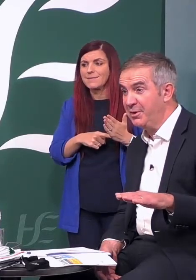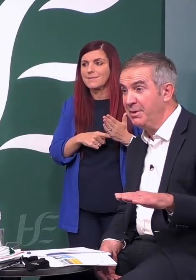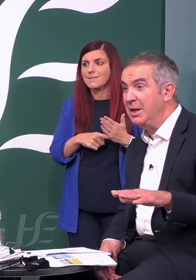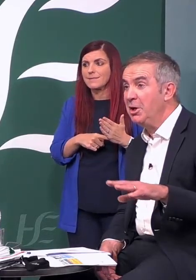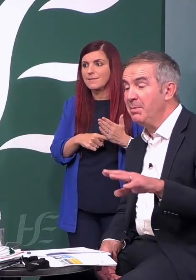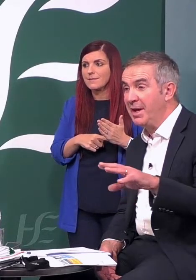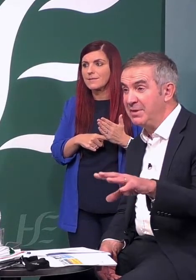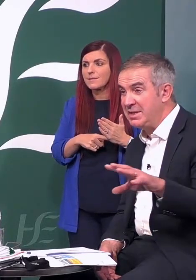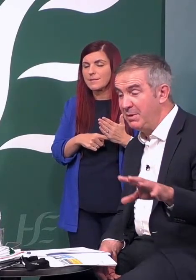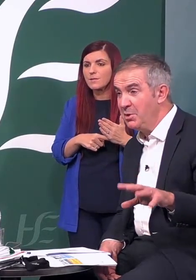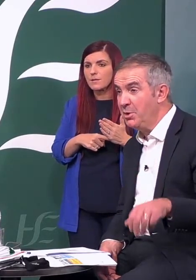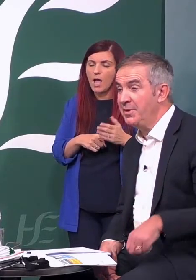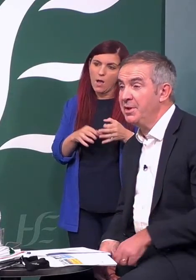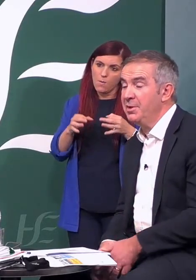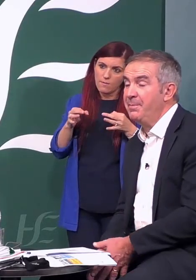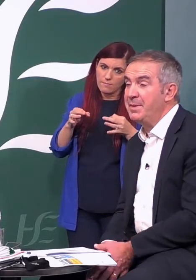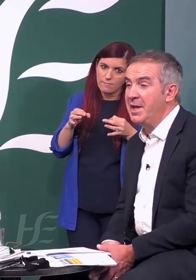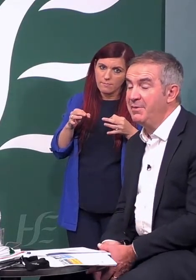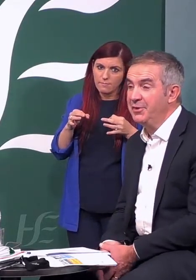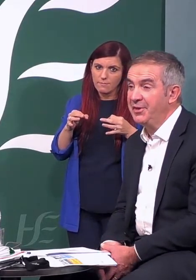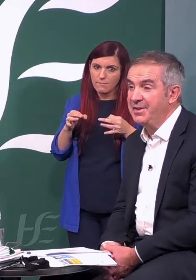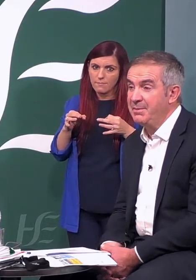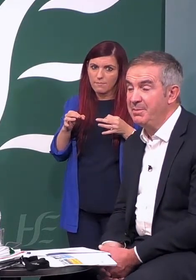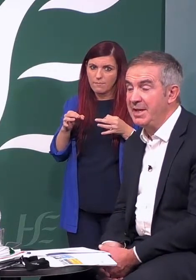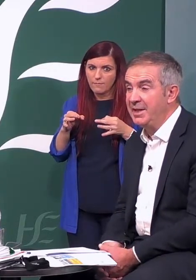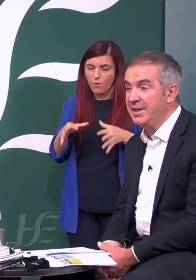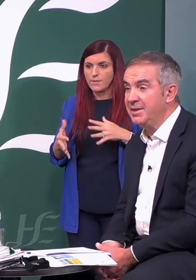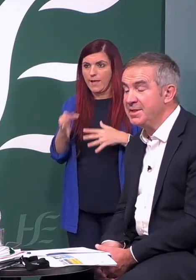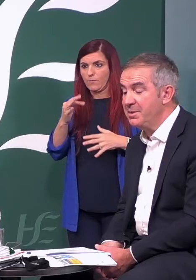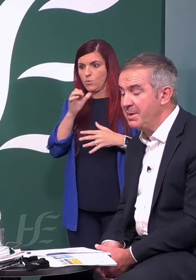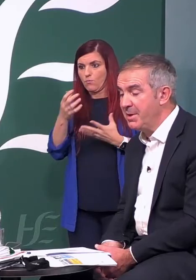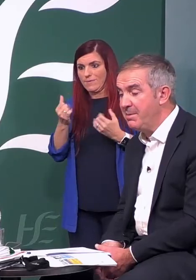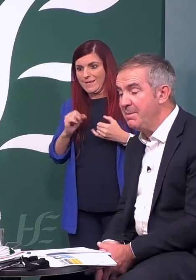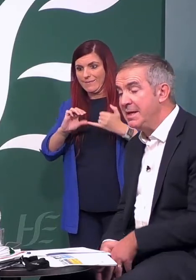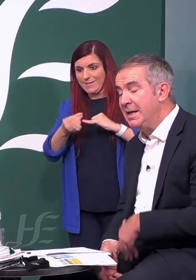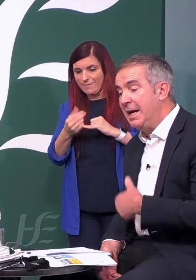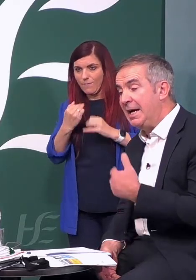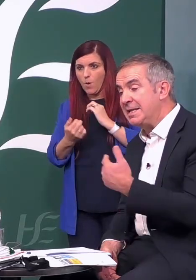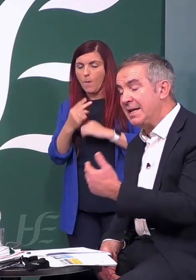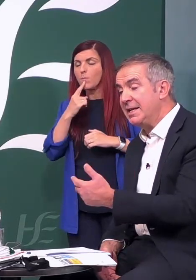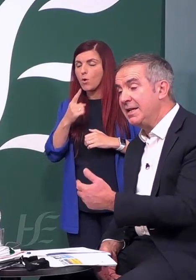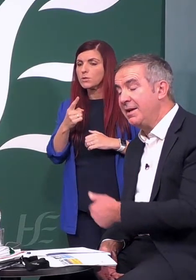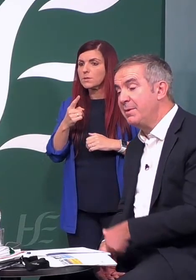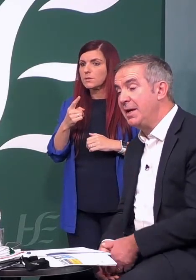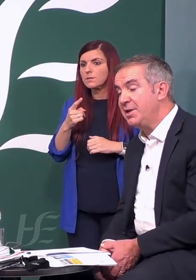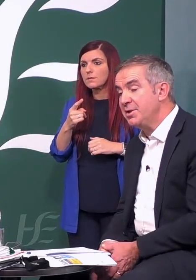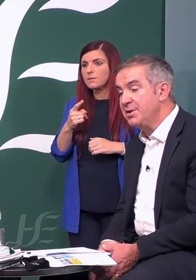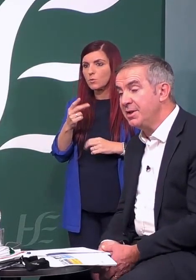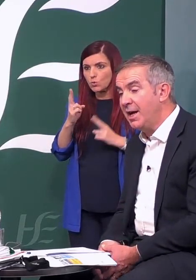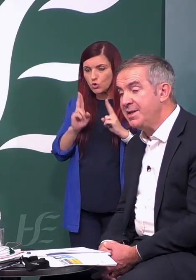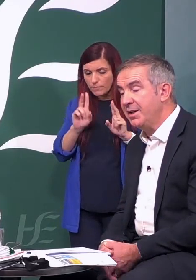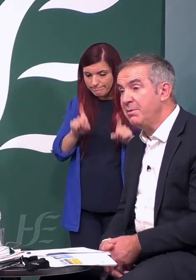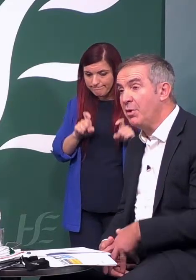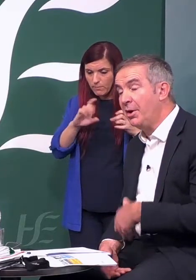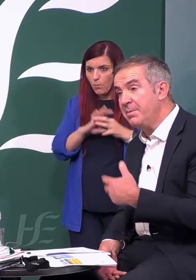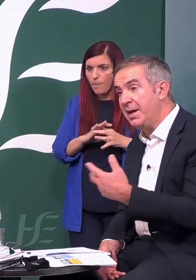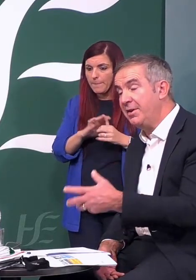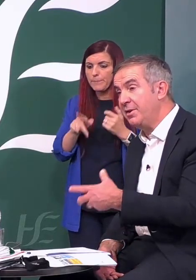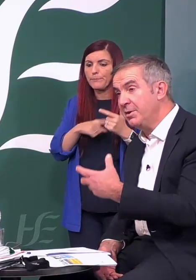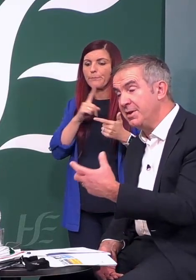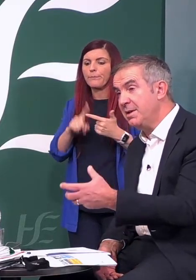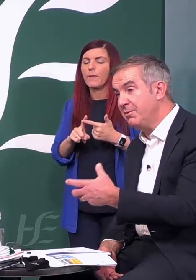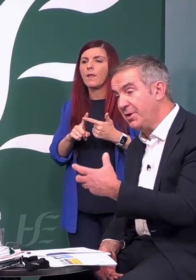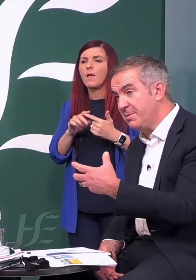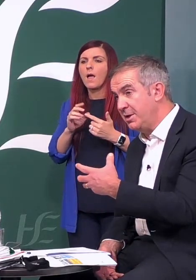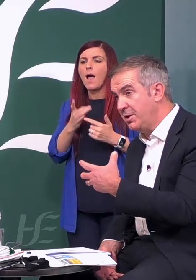followed through. But obviously we know that, behaviours, there will be that can still be a problem. And secondly, then in relation to the contact, we've